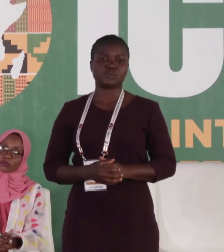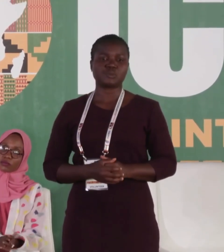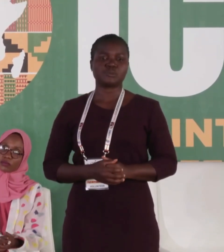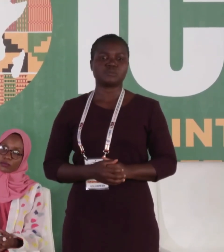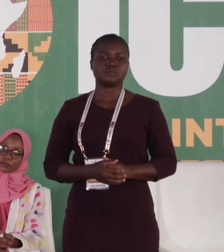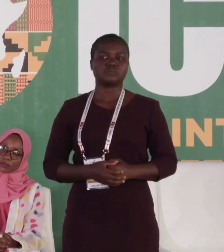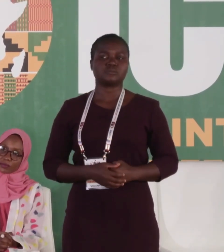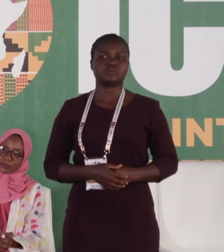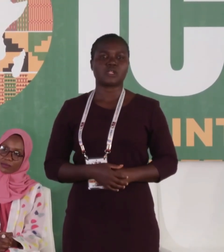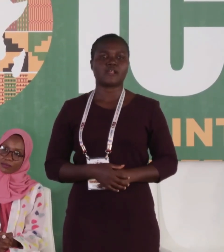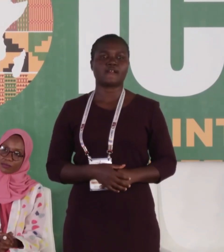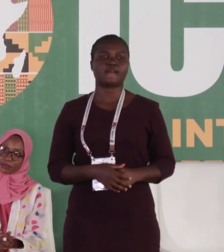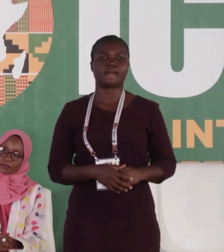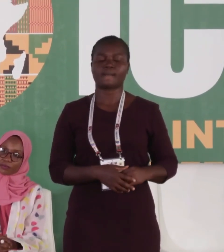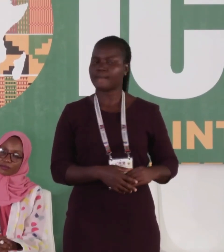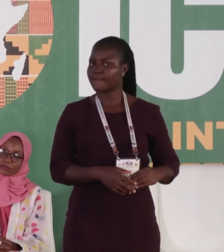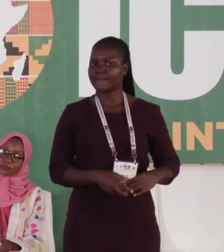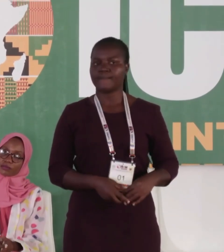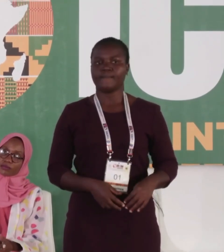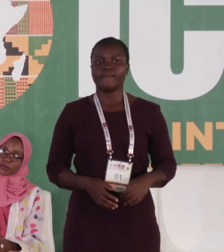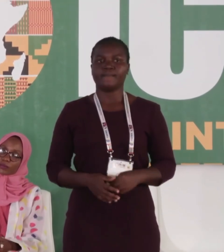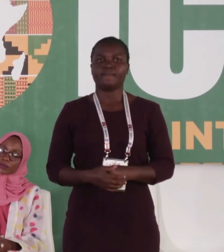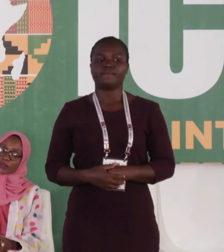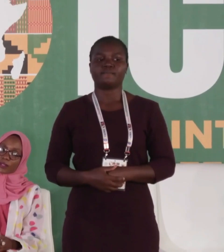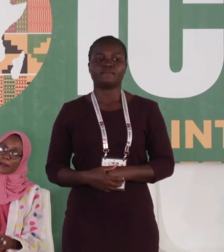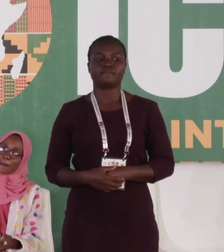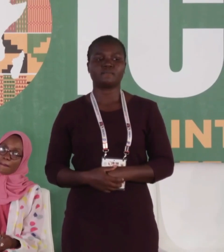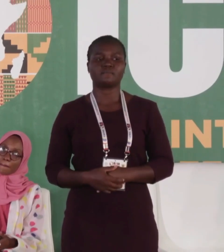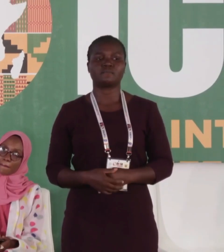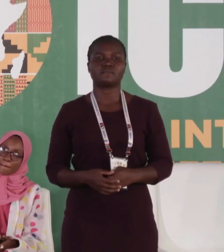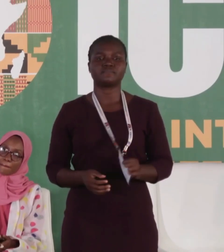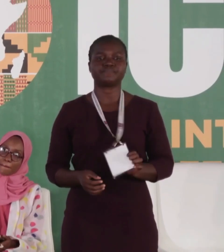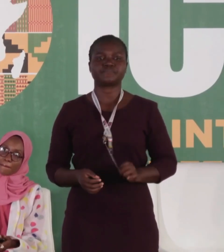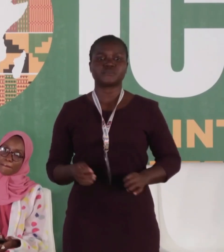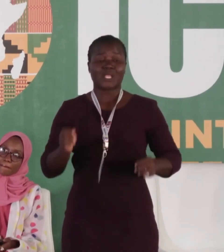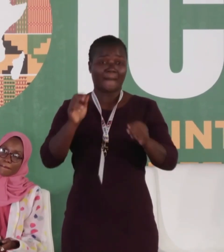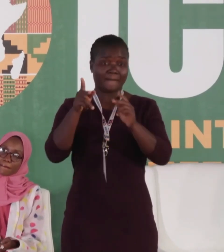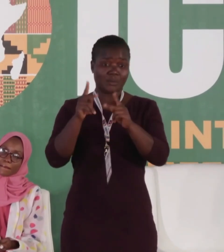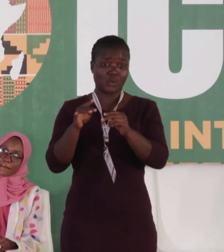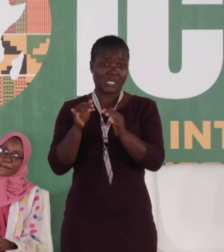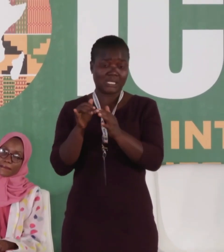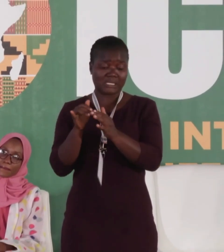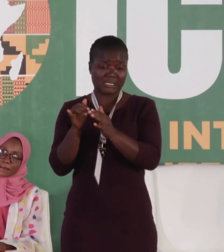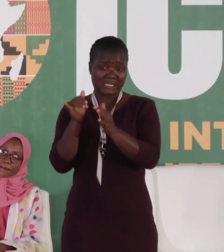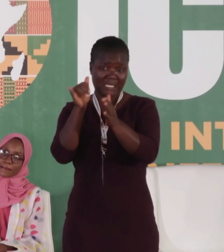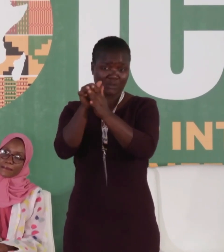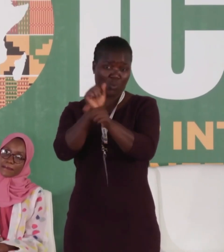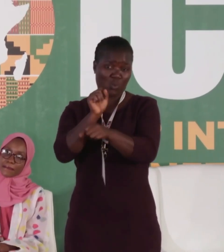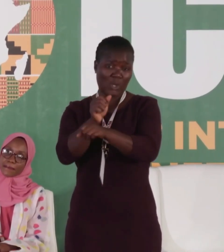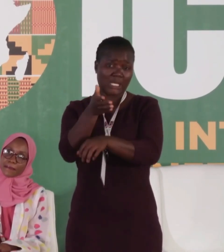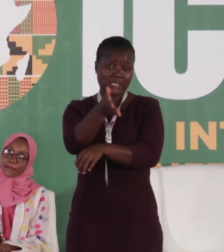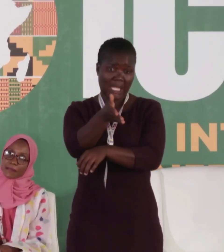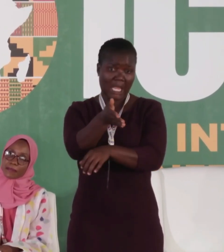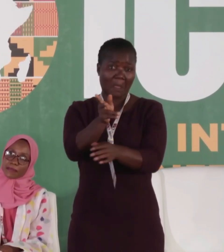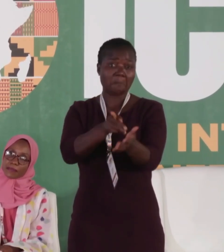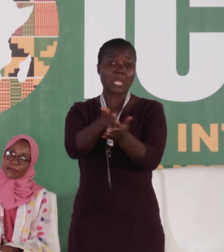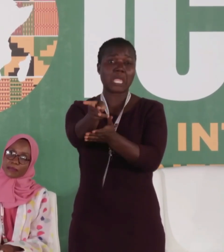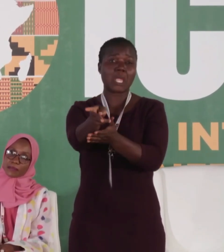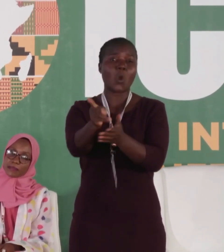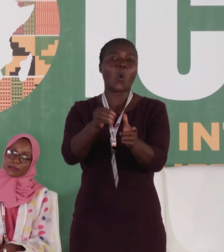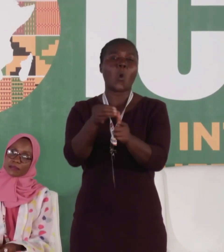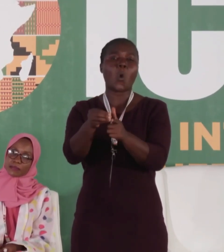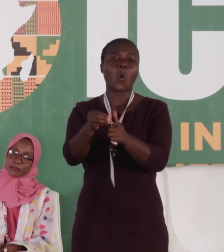Baffa, are those TBAs paid, or they are workers